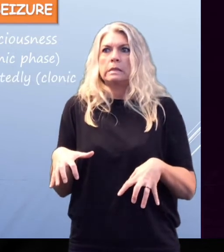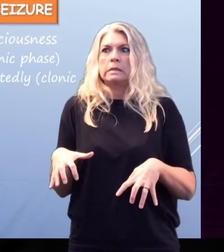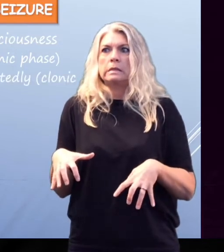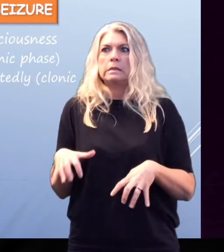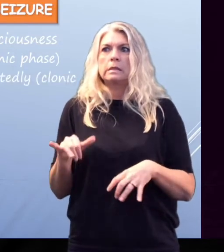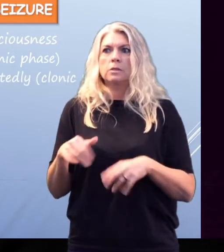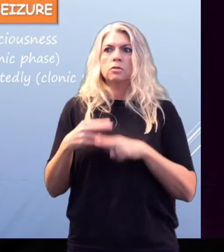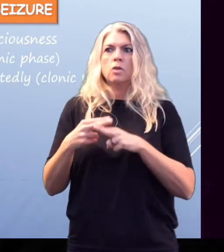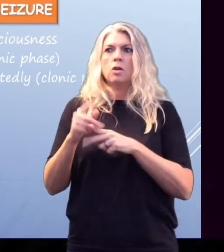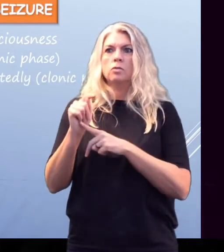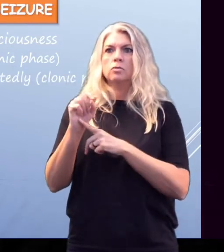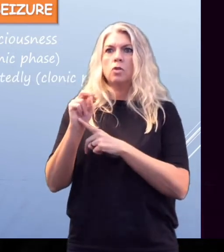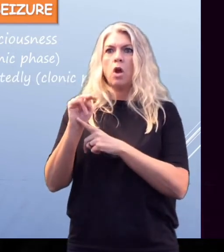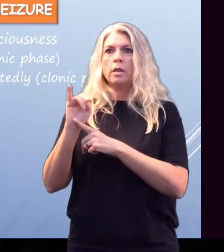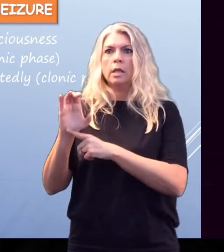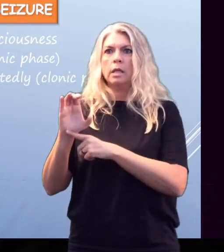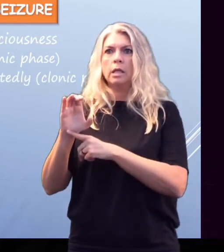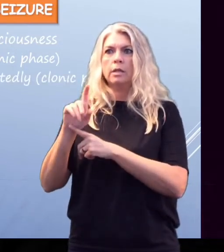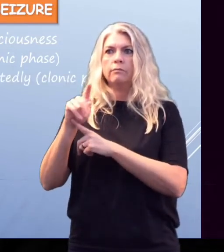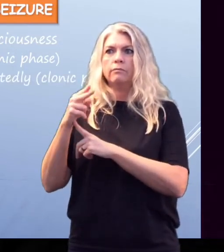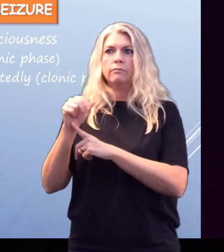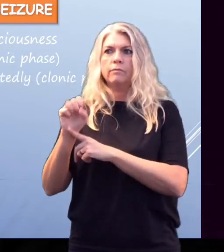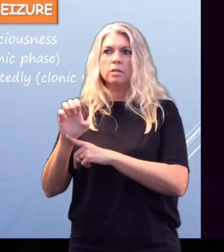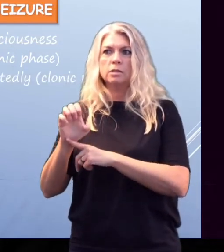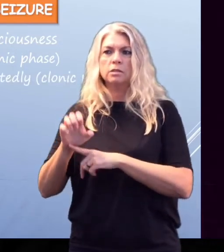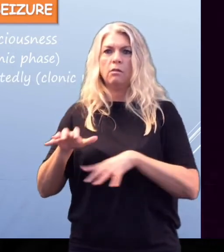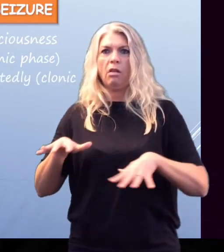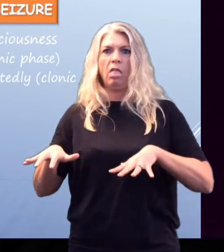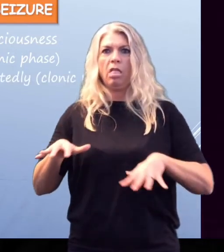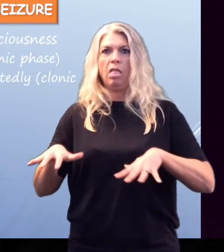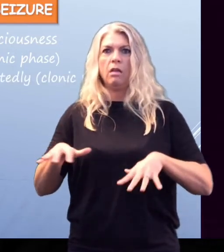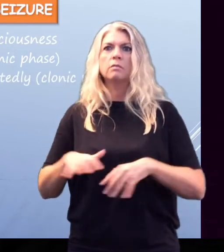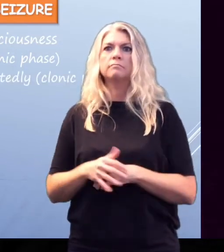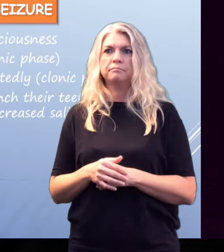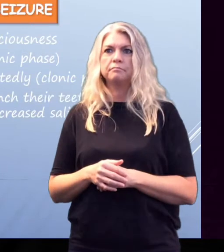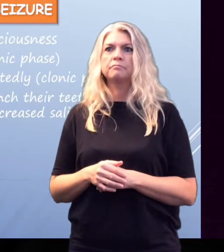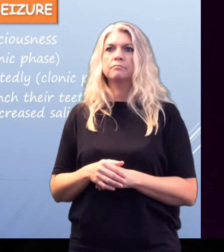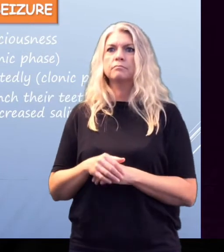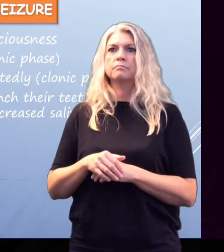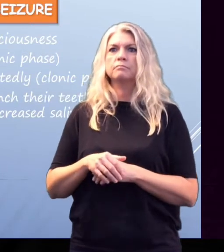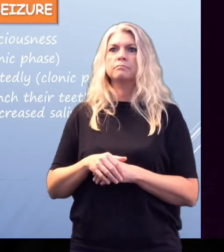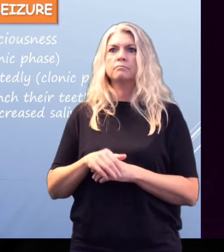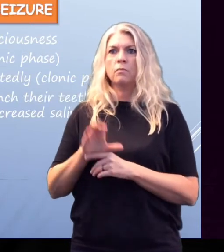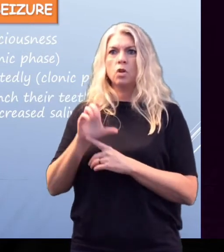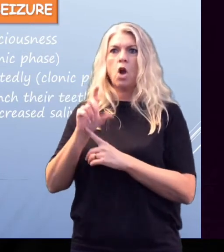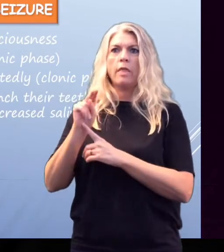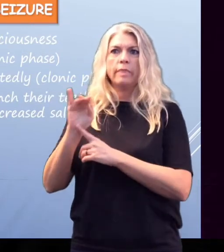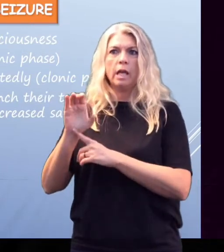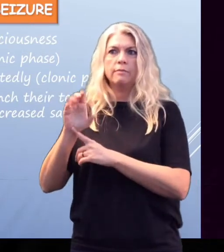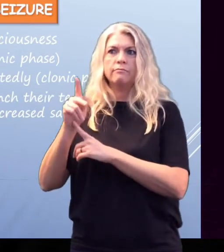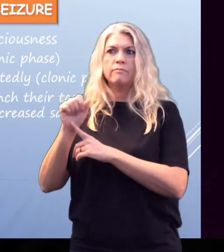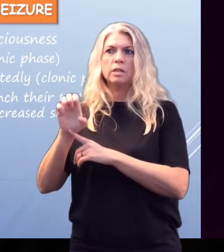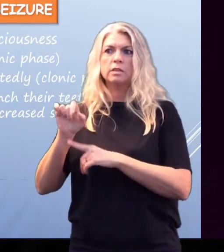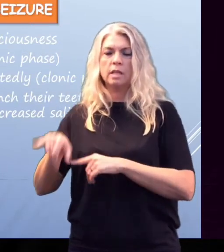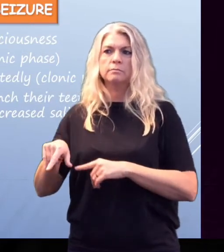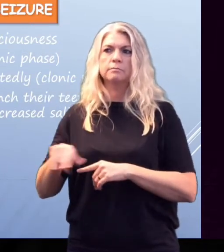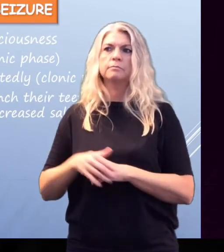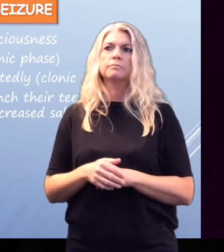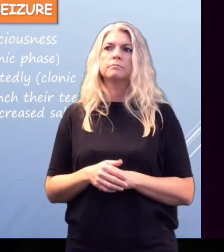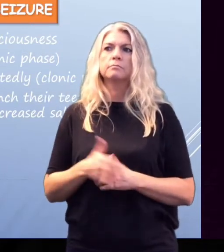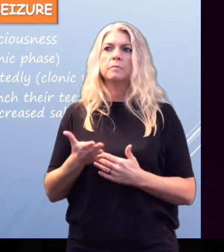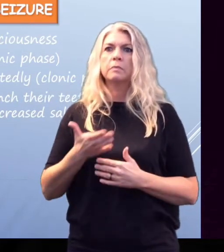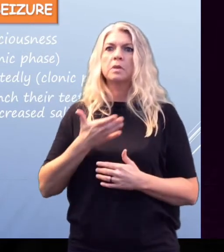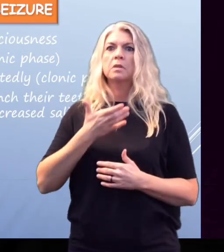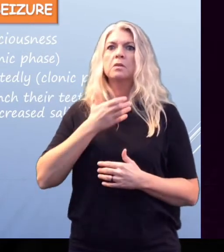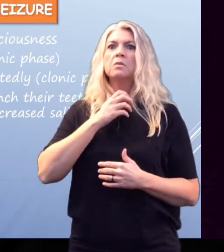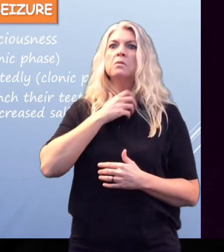The body jerks repeatedly. This is the clonic phase. The child may cry out, clench their teeth,